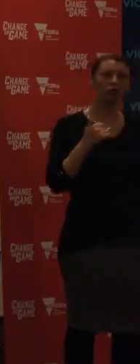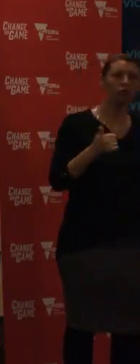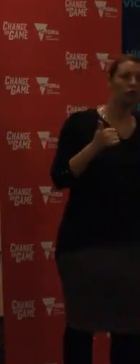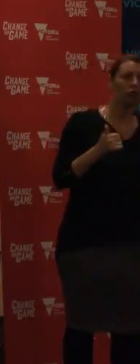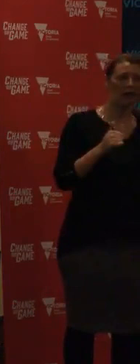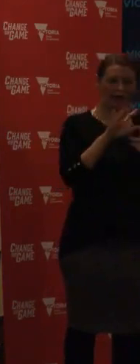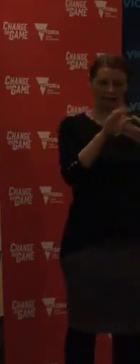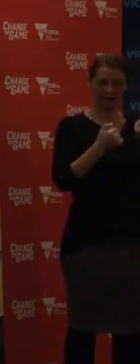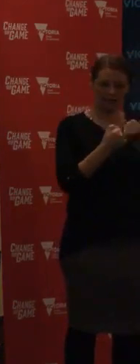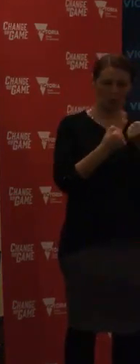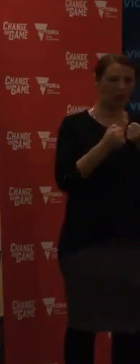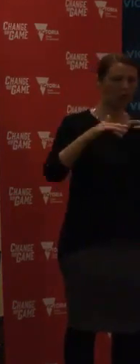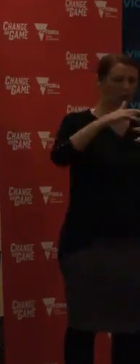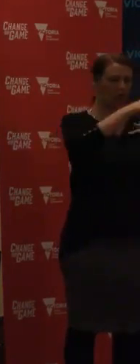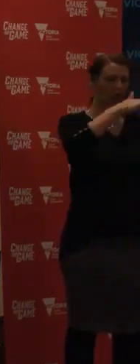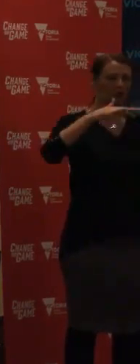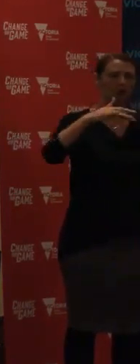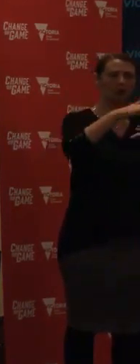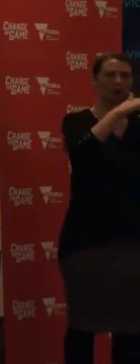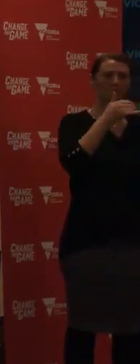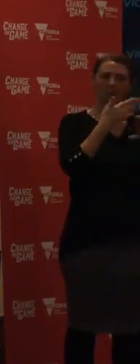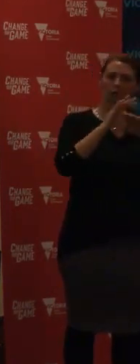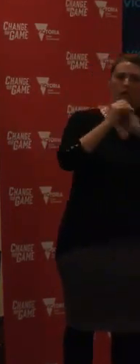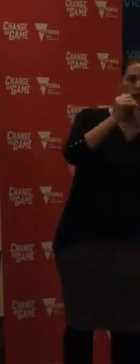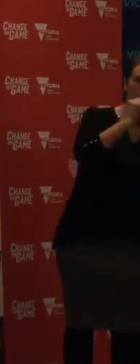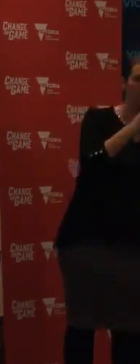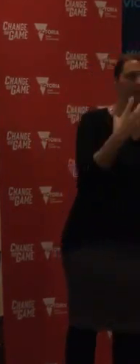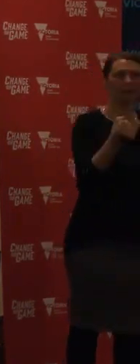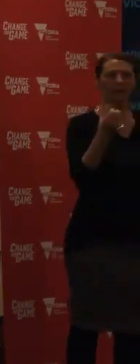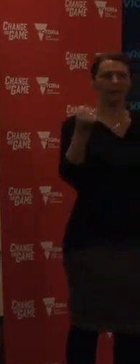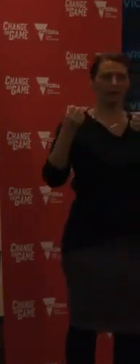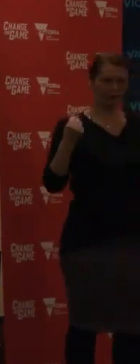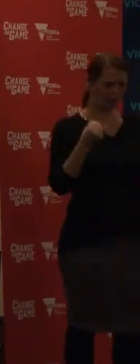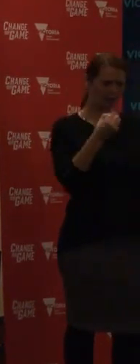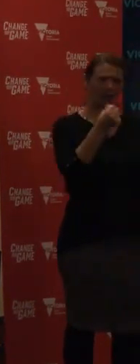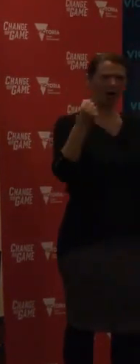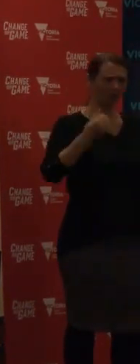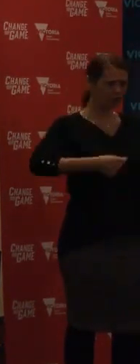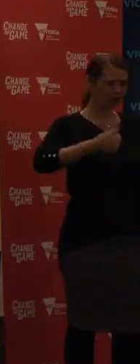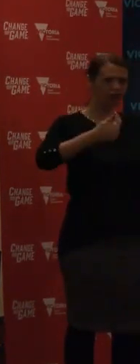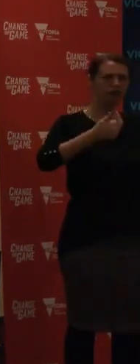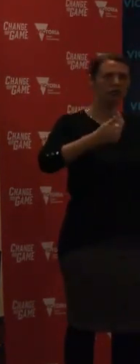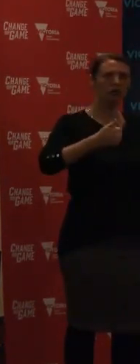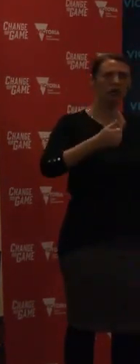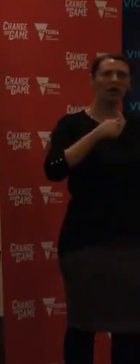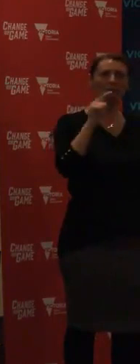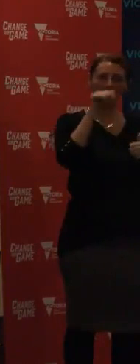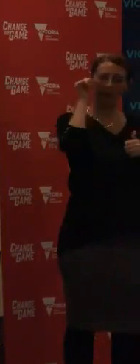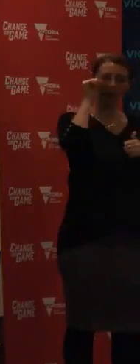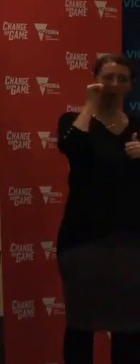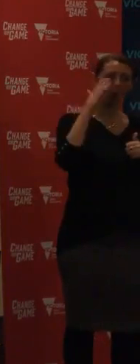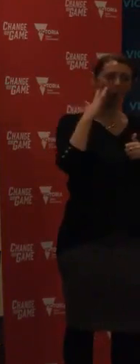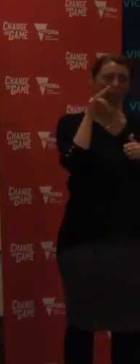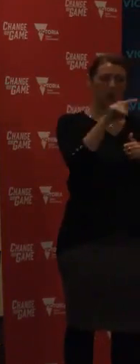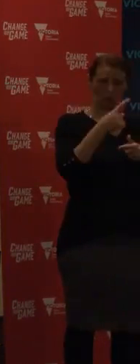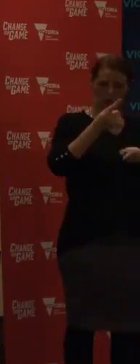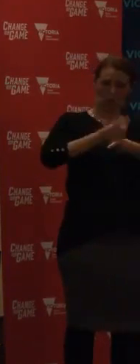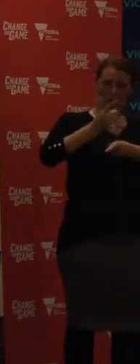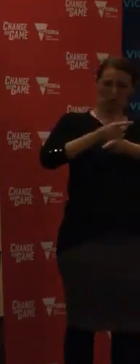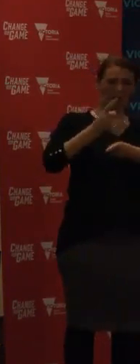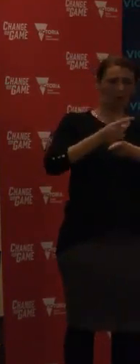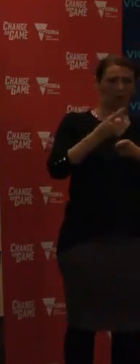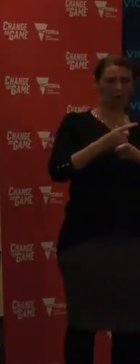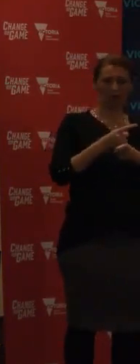that the sessions supported good social opportunities and new friendships. Massive ticks all round. And what we know is that when you are actually speaking